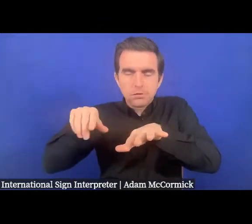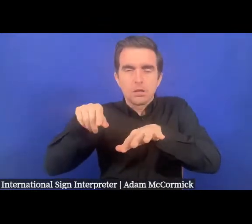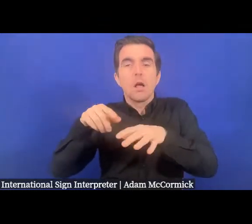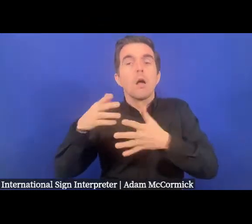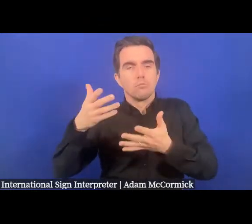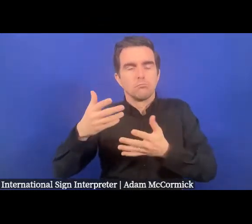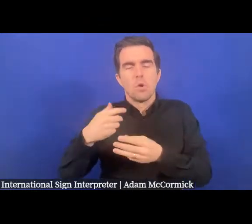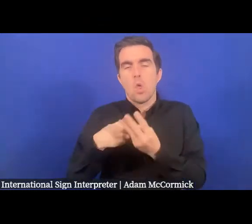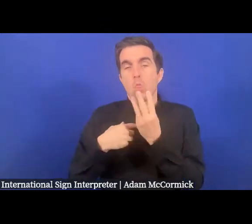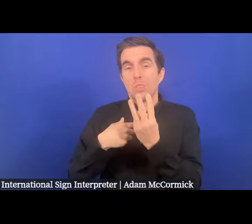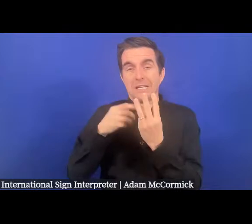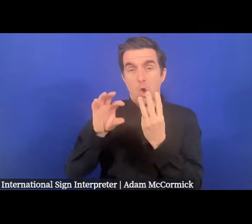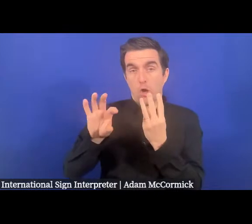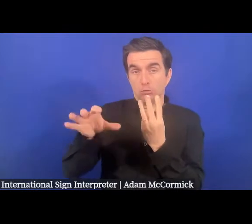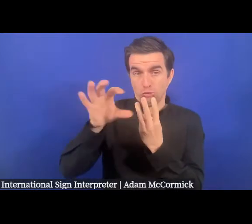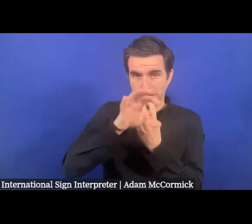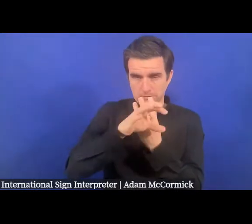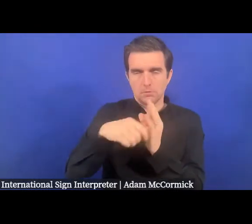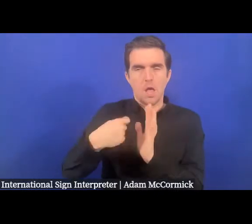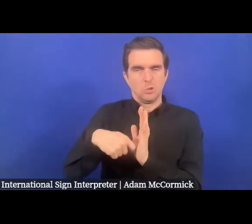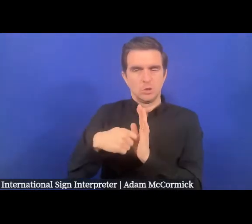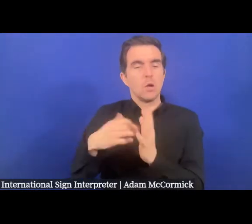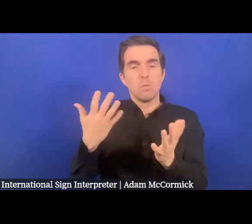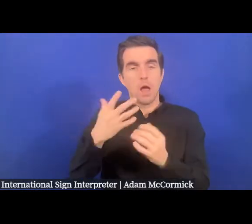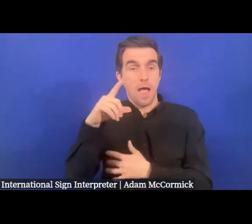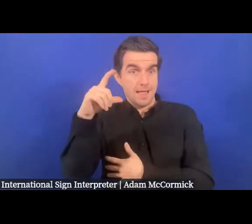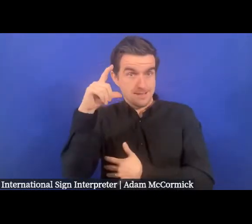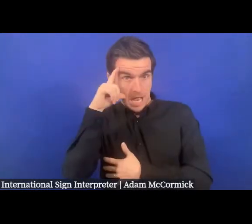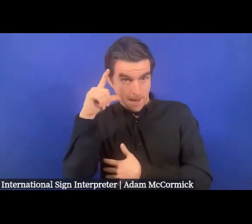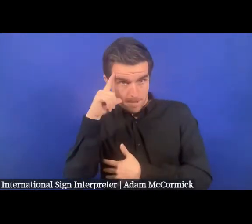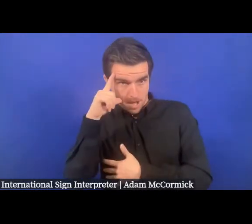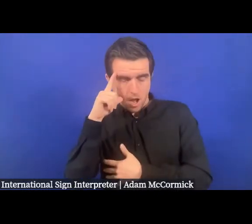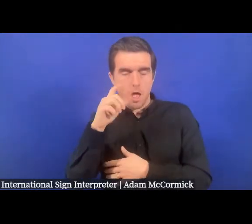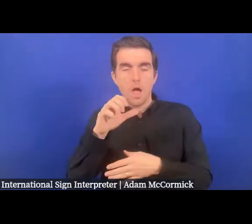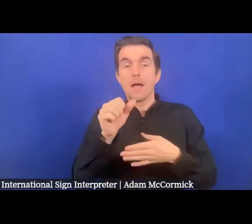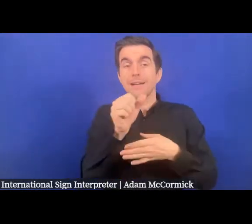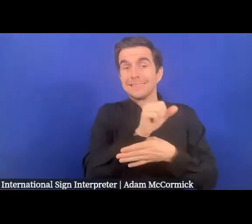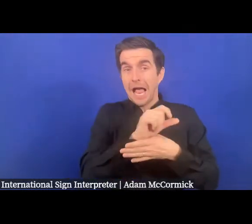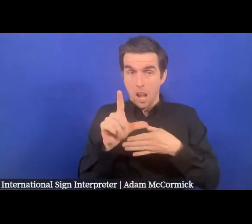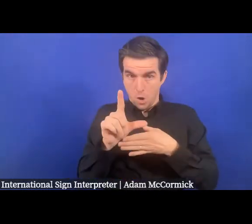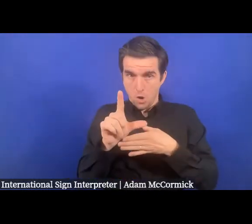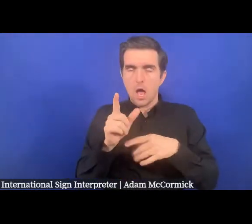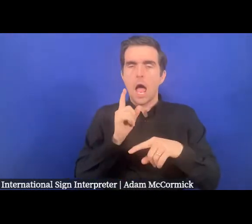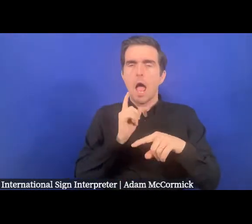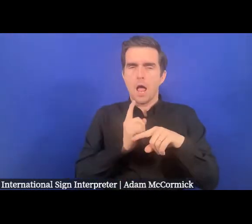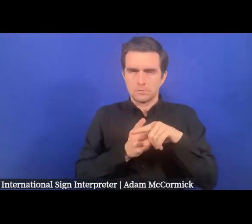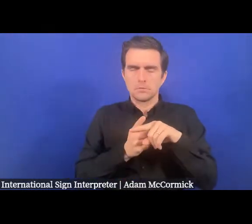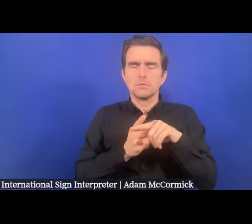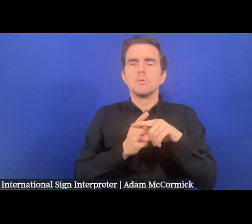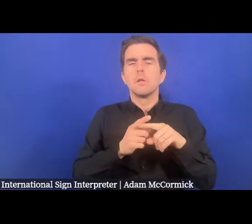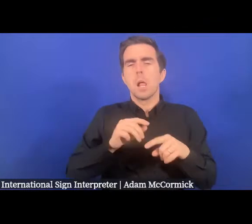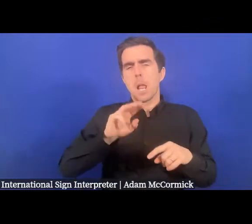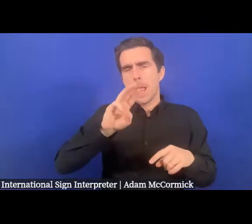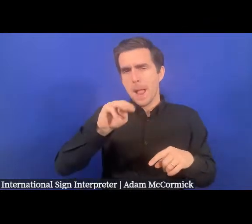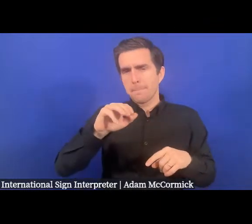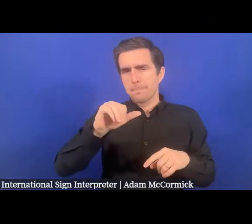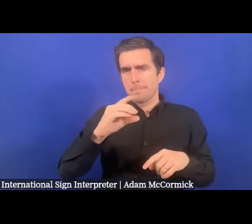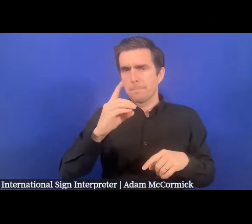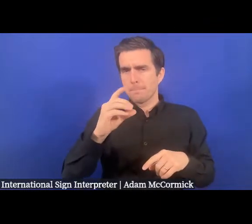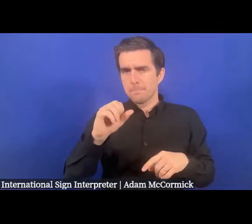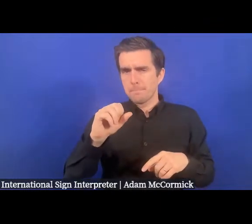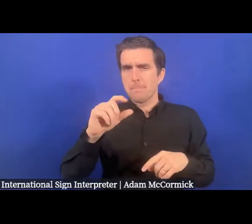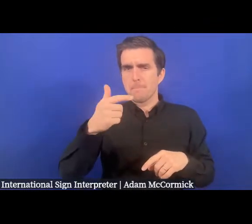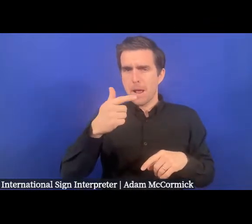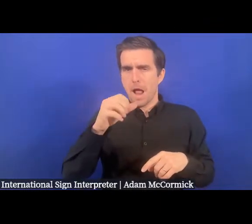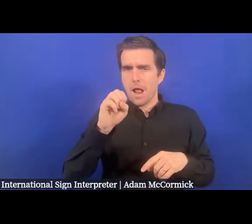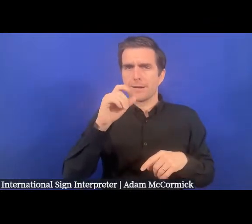Madagascar, sorry. And so what this program is going to do is to actually develop tourism in the